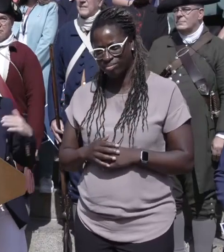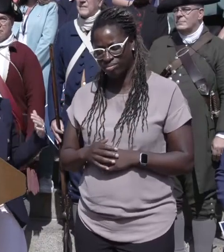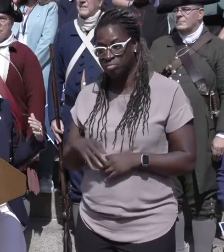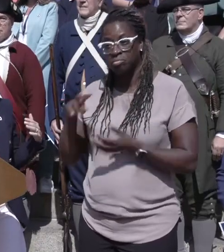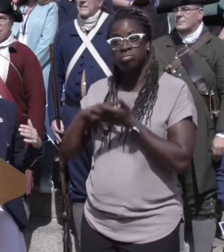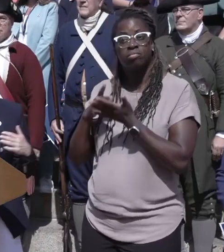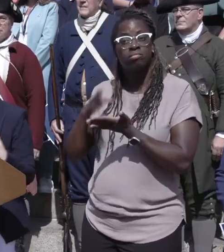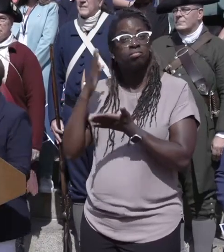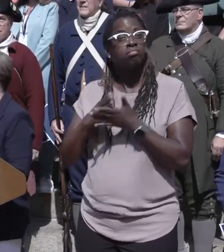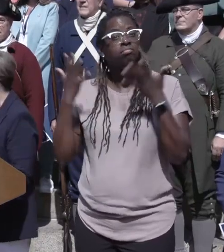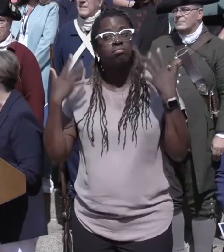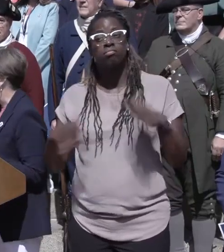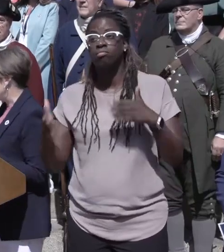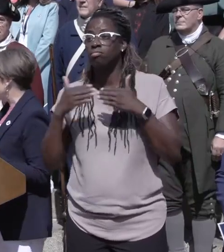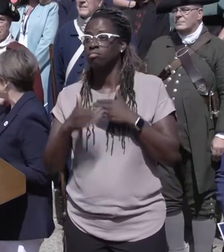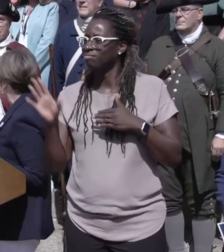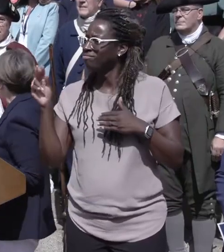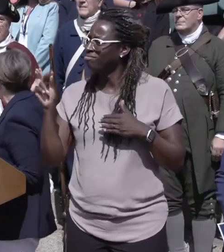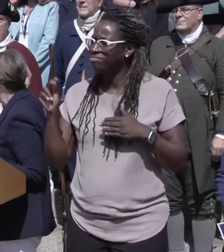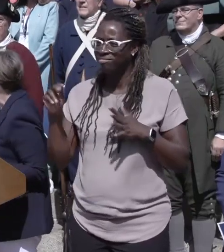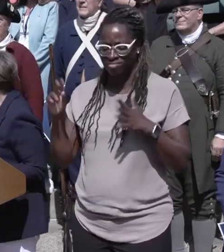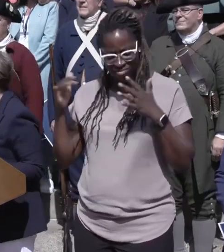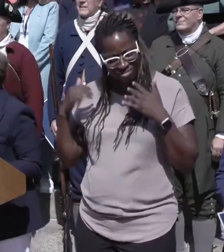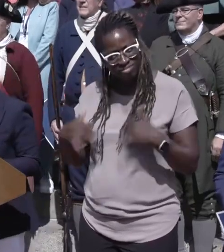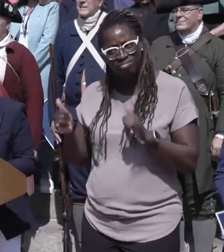launch Massachusetts 250.